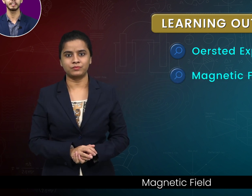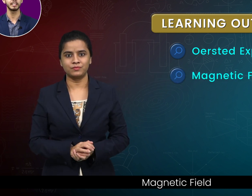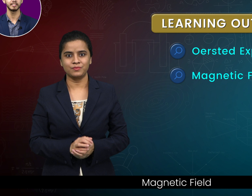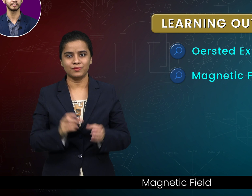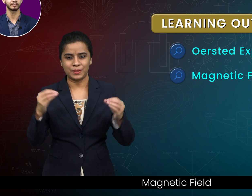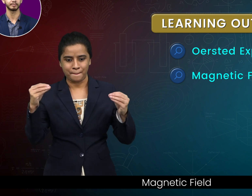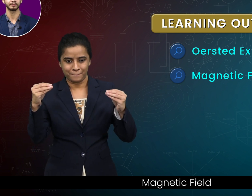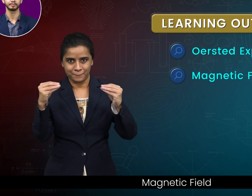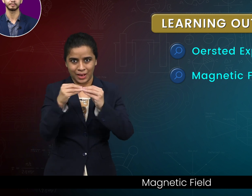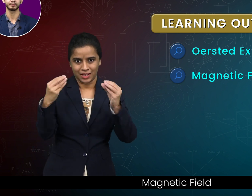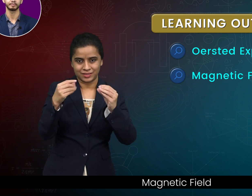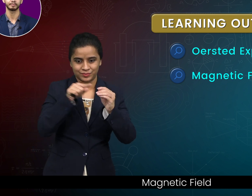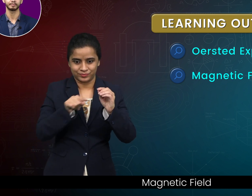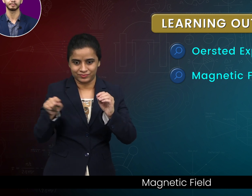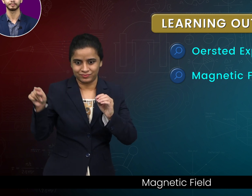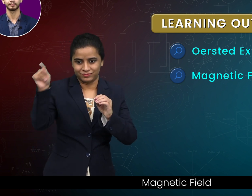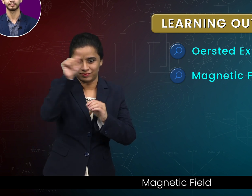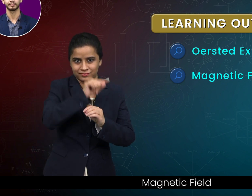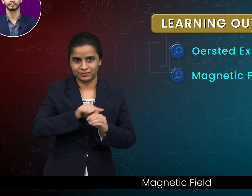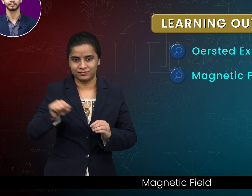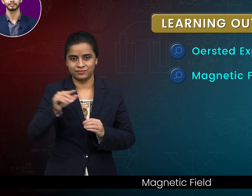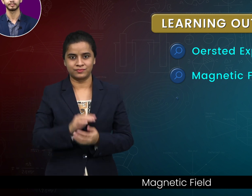magnetic field,